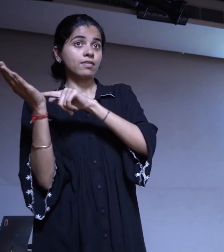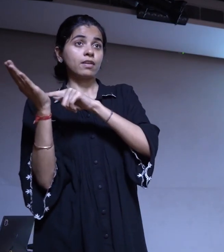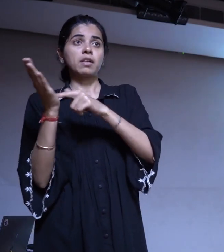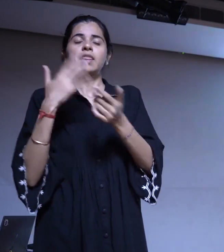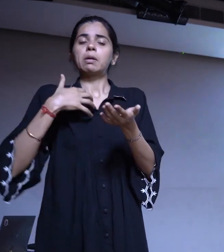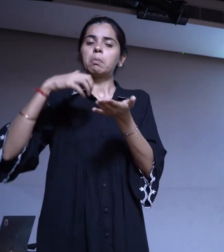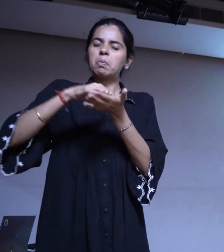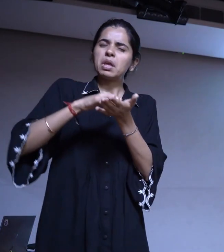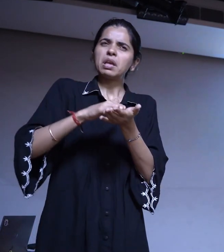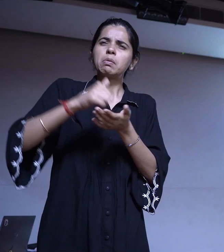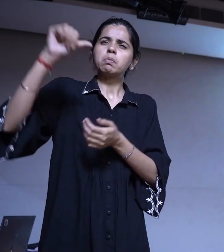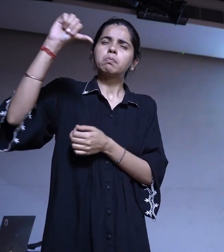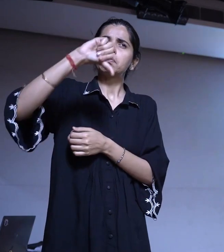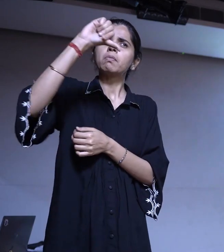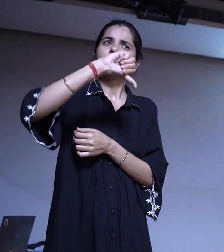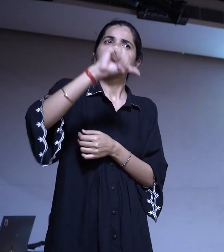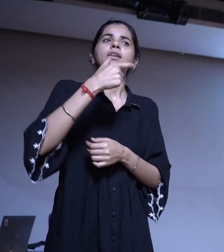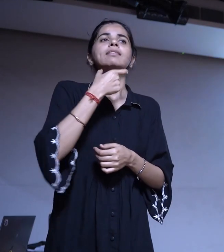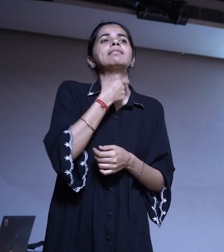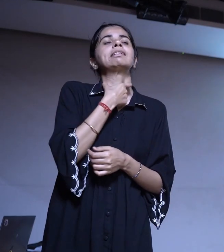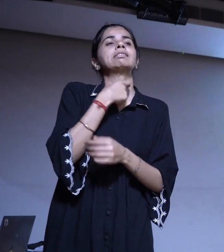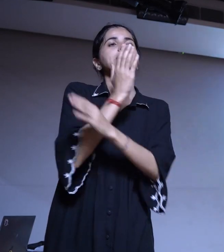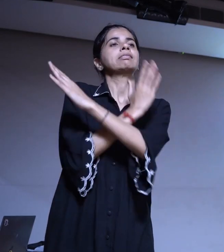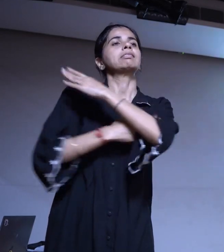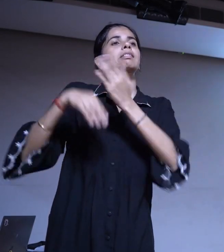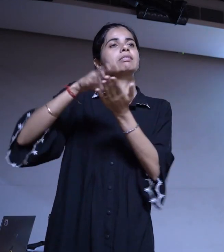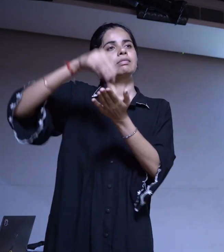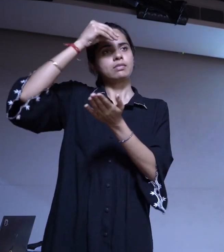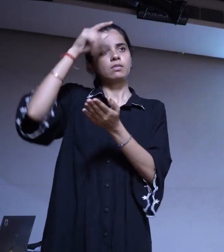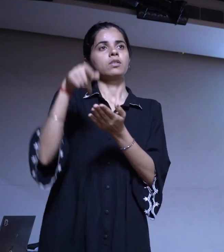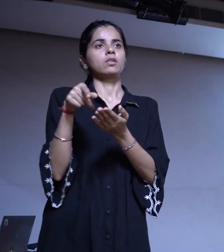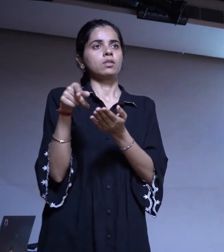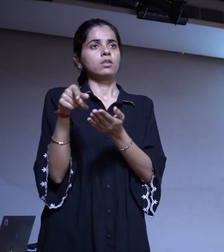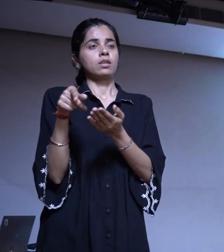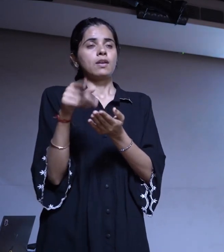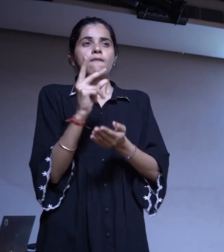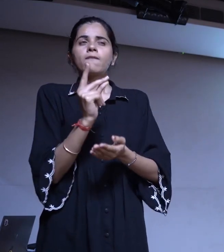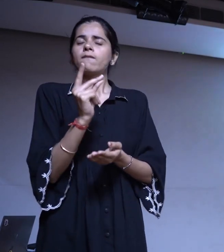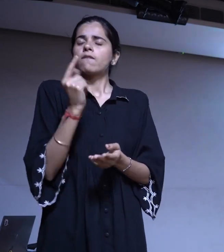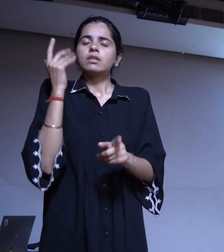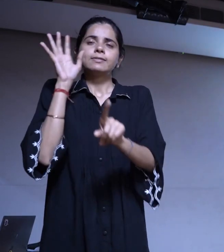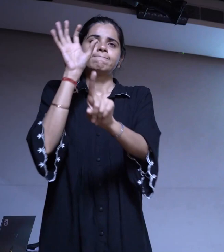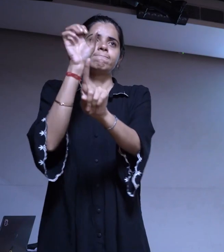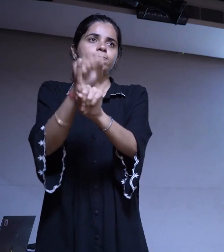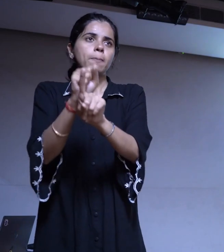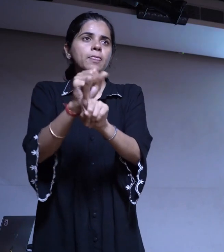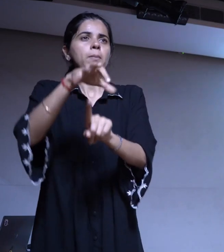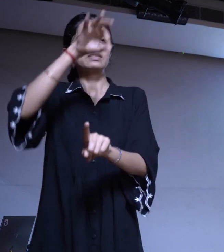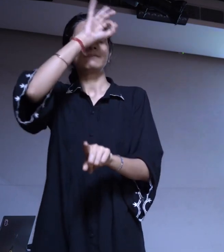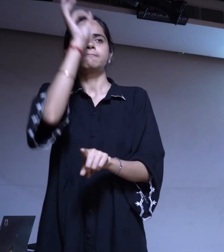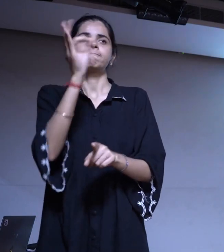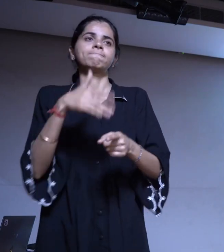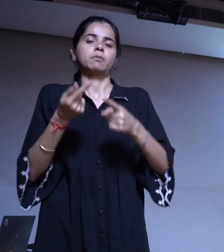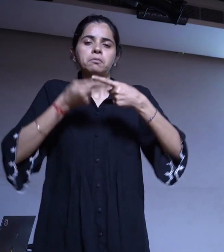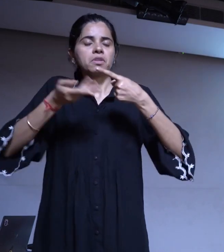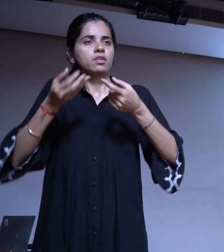poorly on both and they are at risk for learning disability okay so they need immediate uh remediation